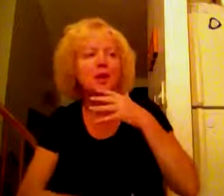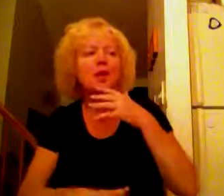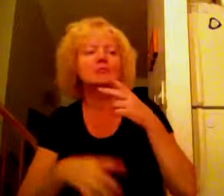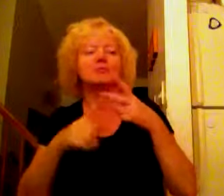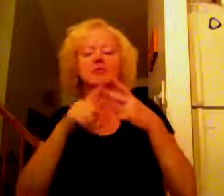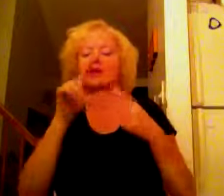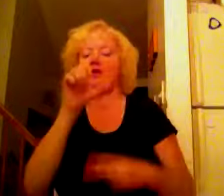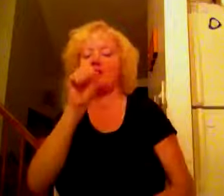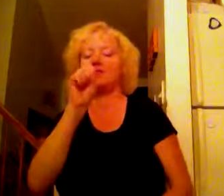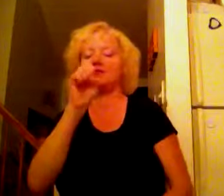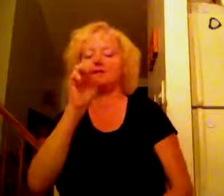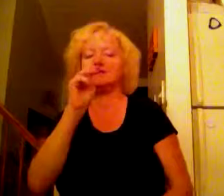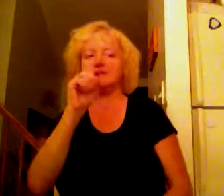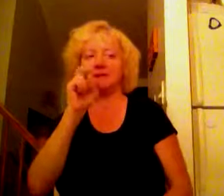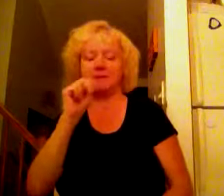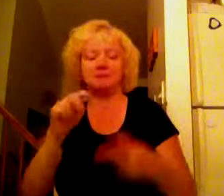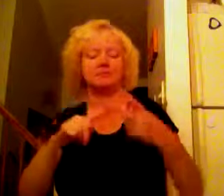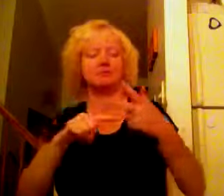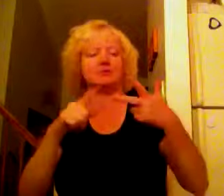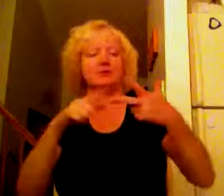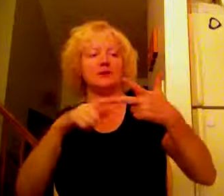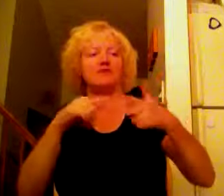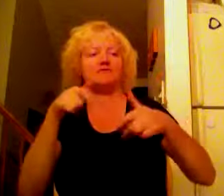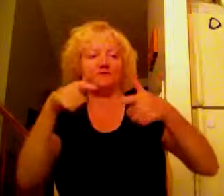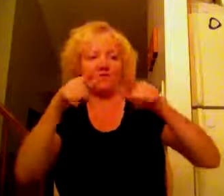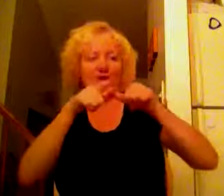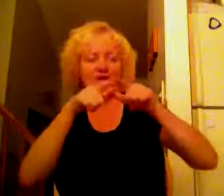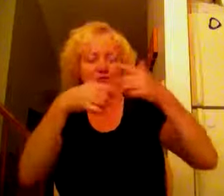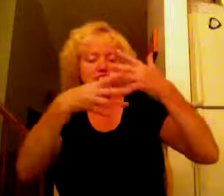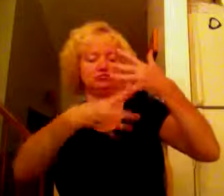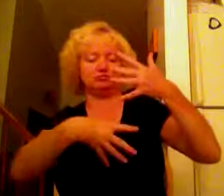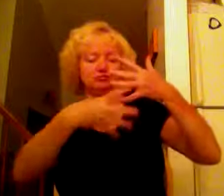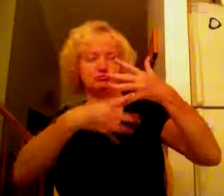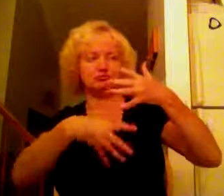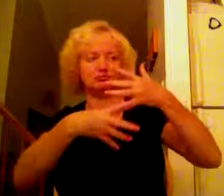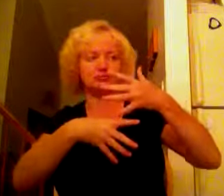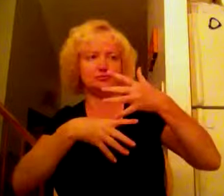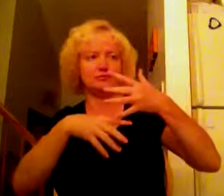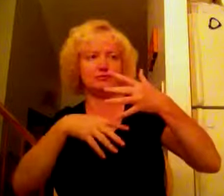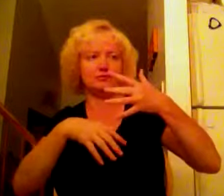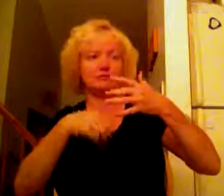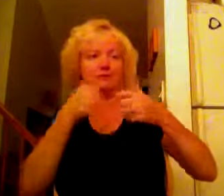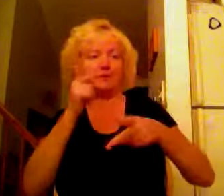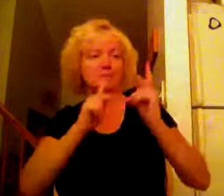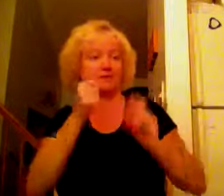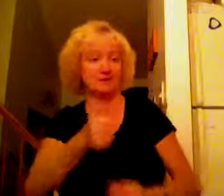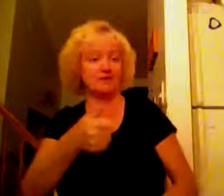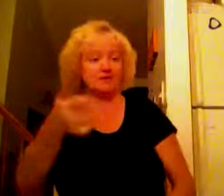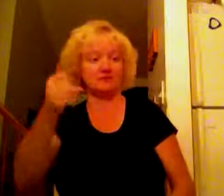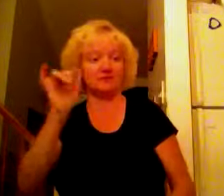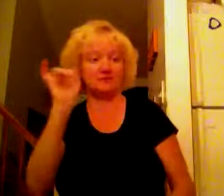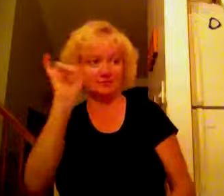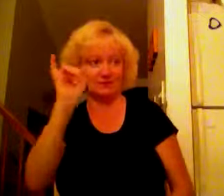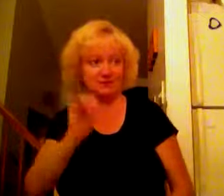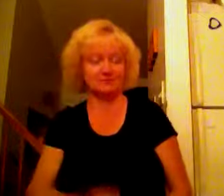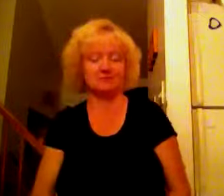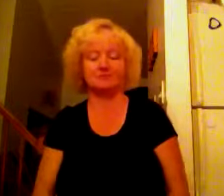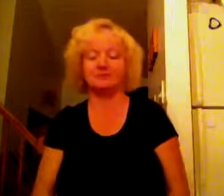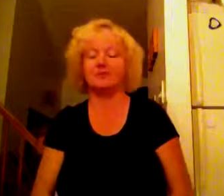and vaginal cervical secretions of infected people, and it is spread through unsafe